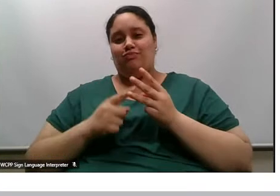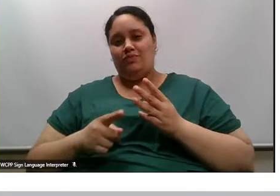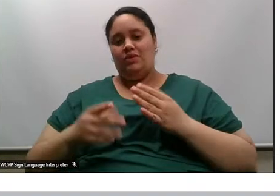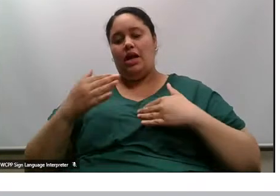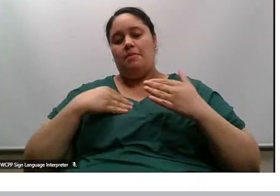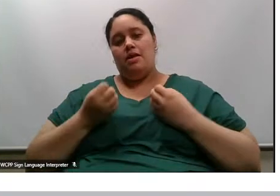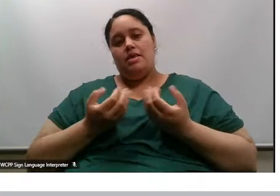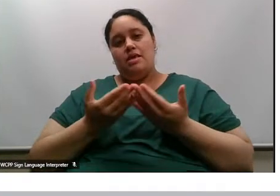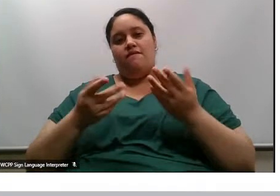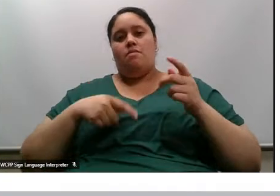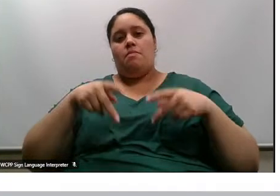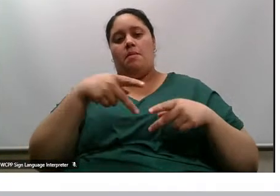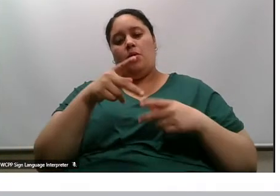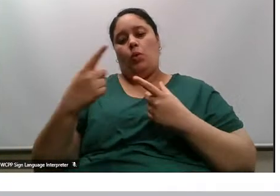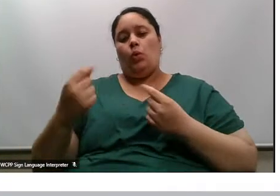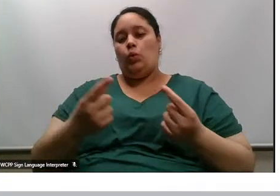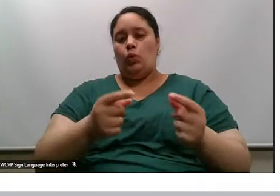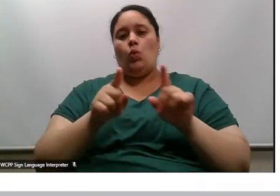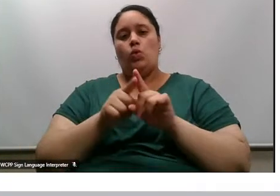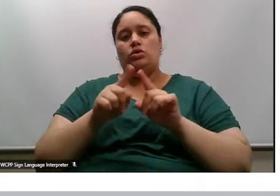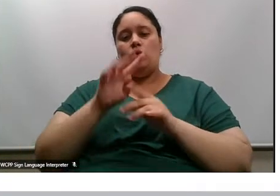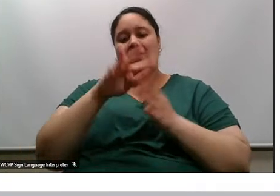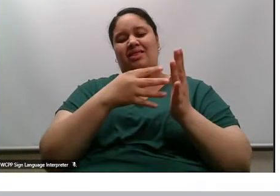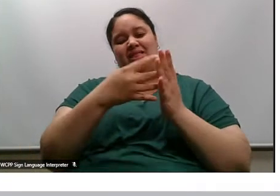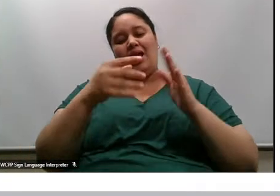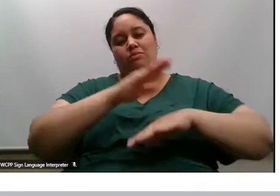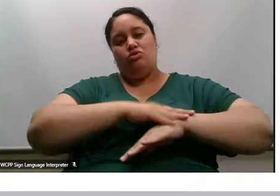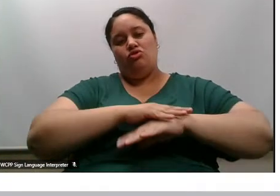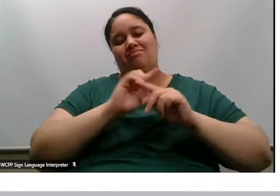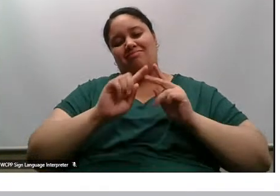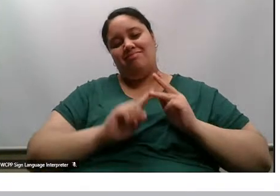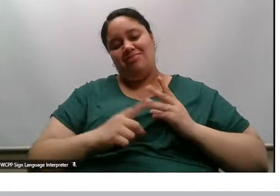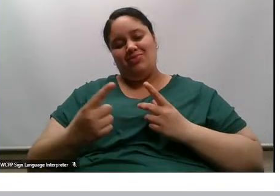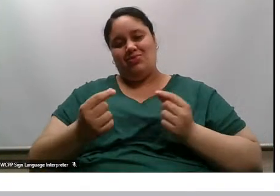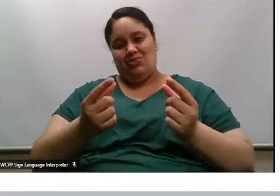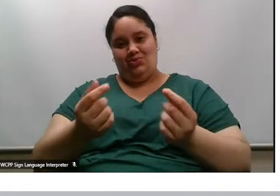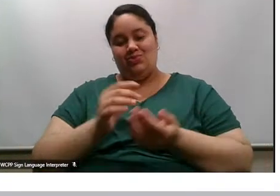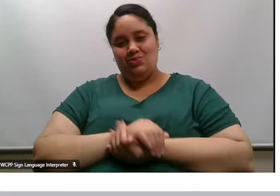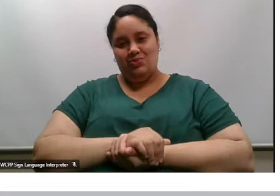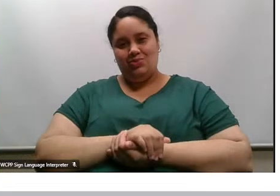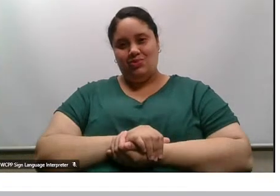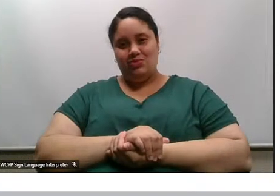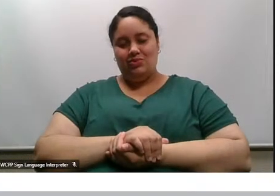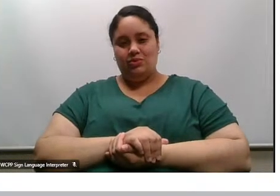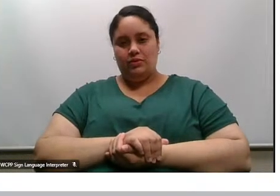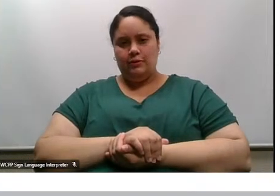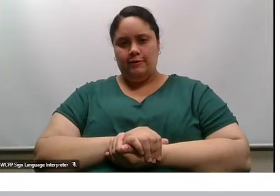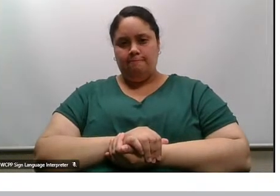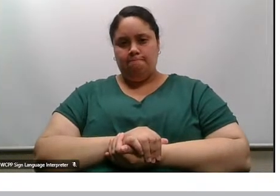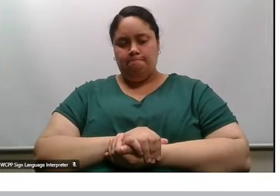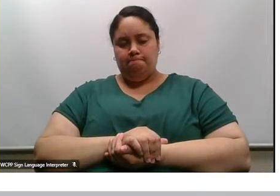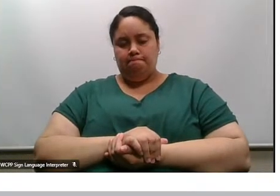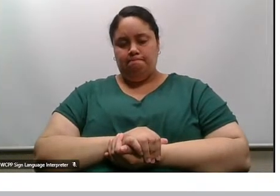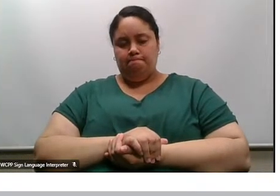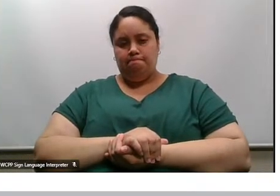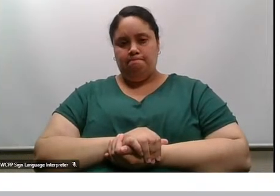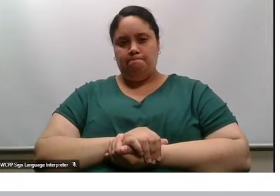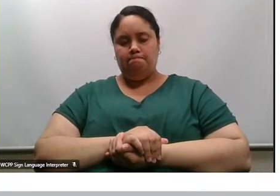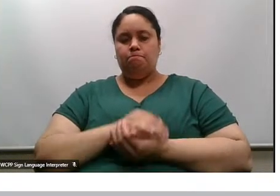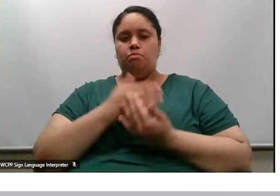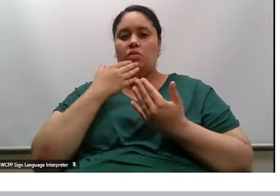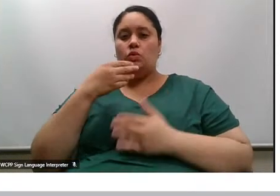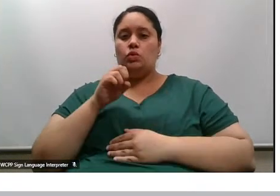administering payments and timesheets and et cetera. You can answer the irregular. Thank you,